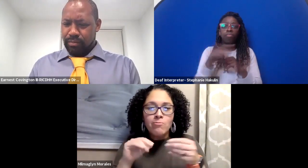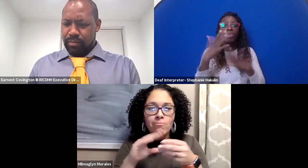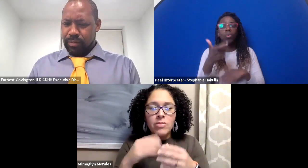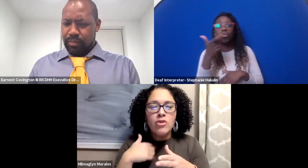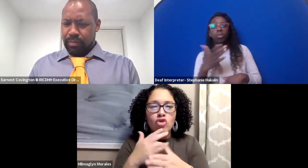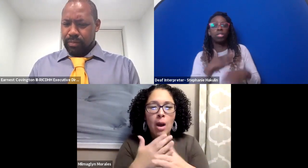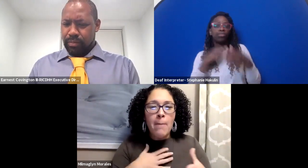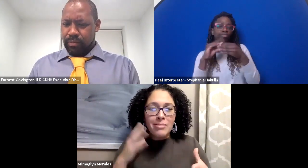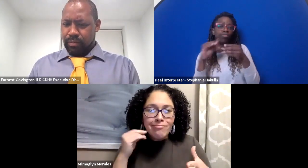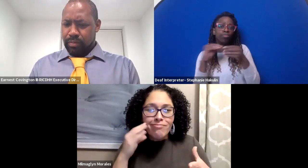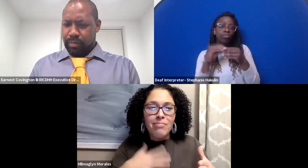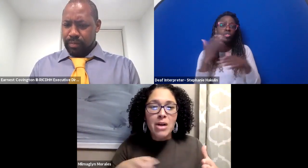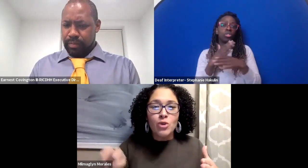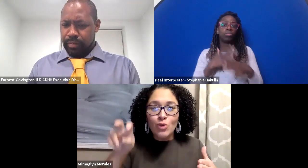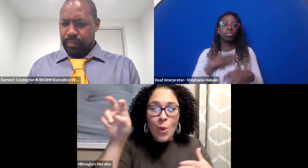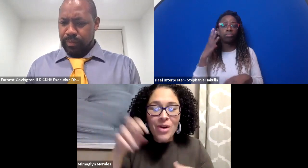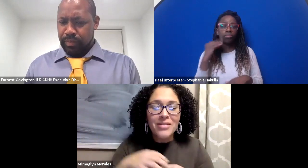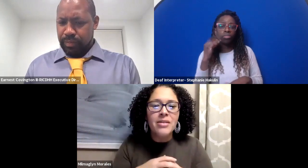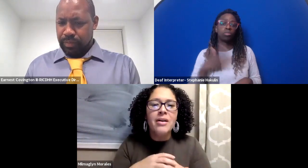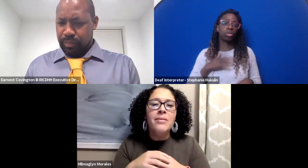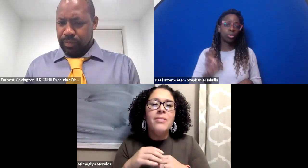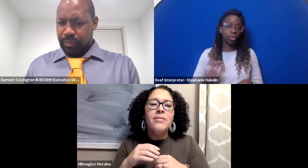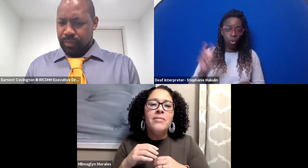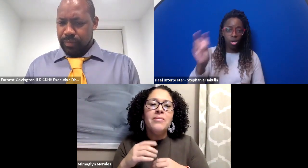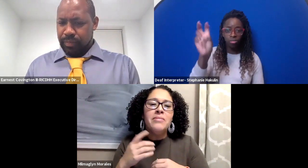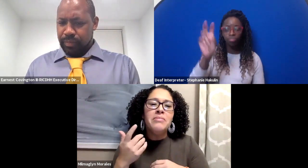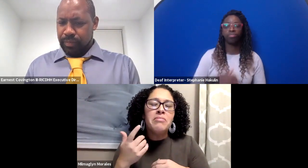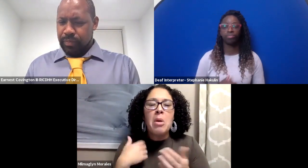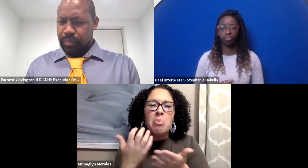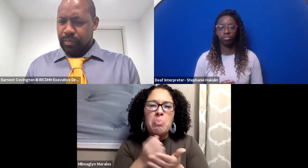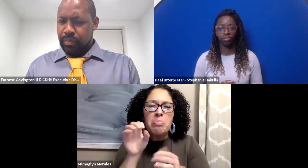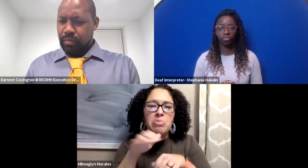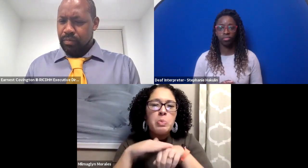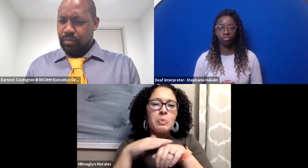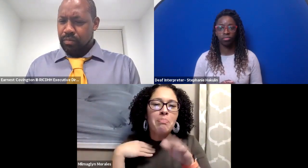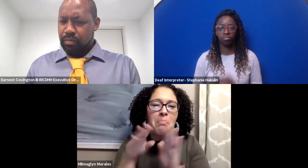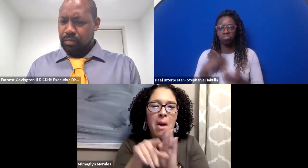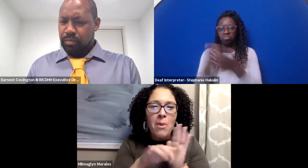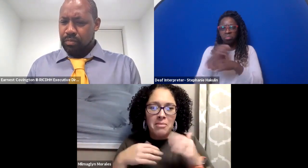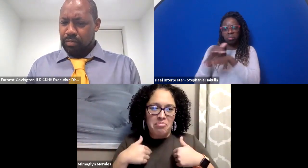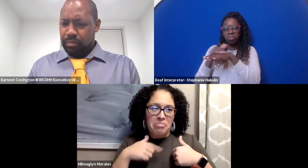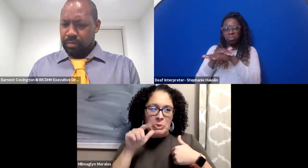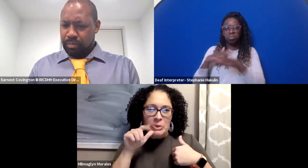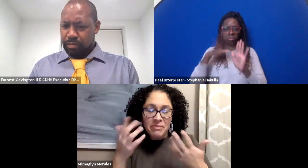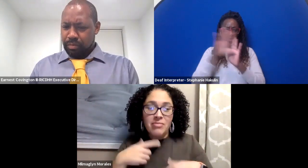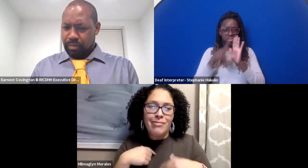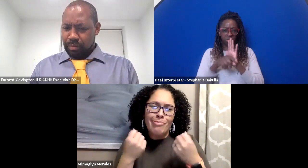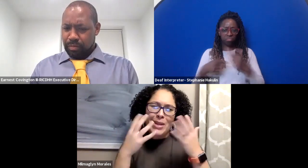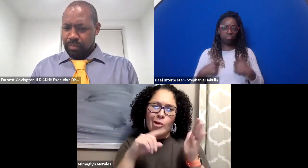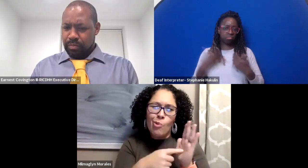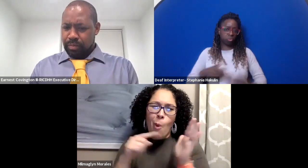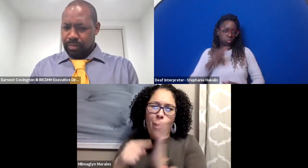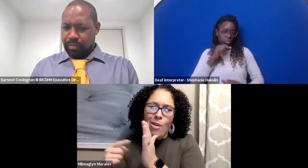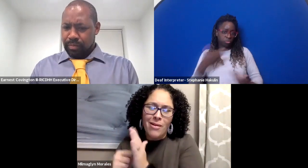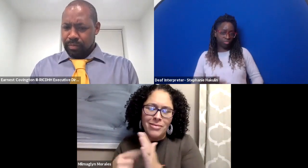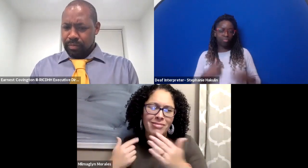I'm hoping that people had watched my speech about my time as a person of color who's